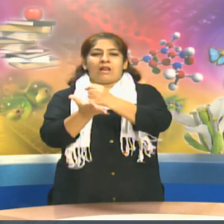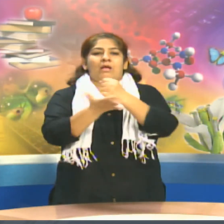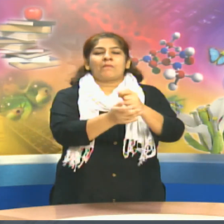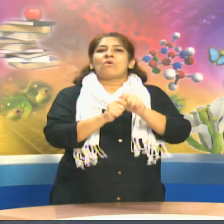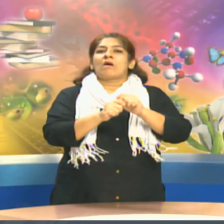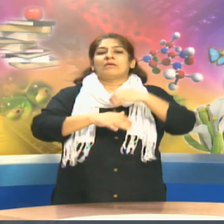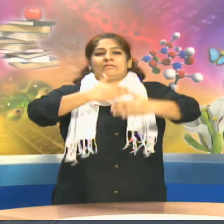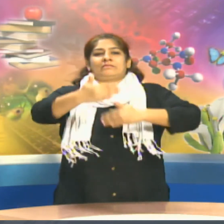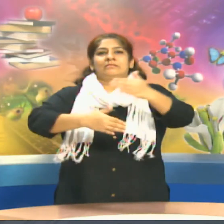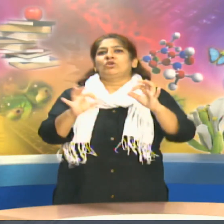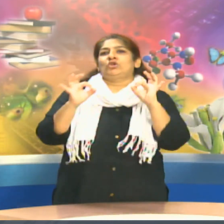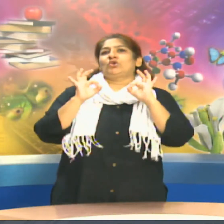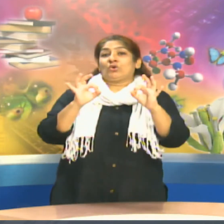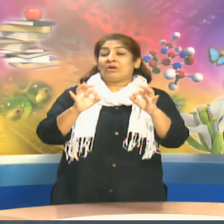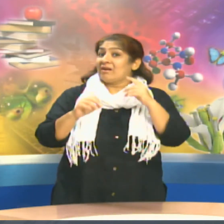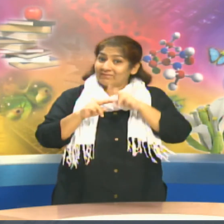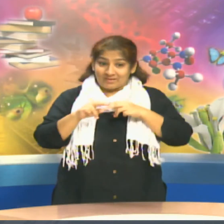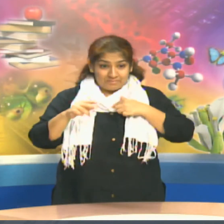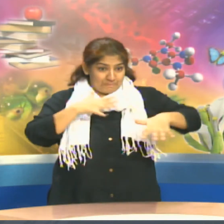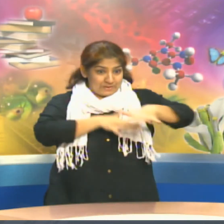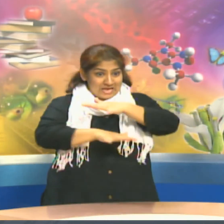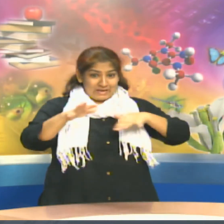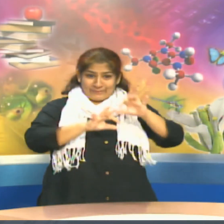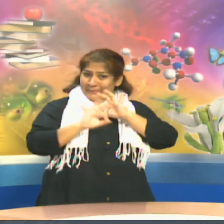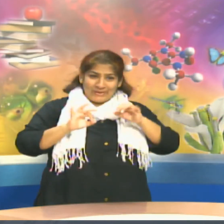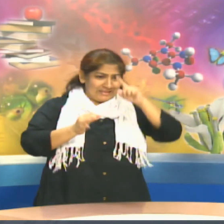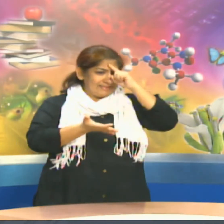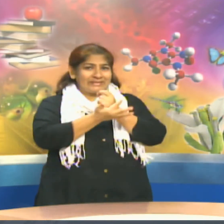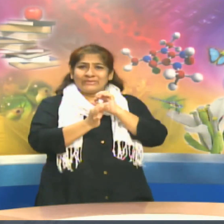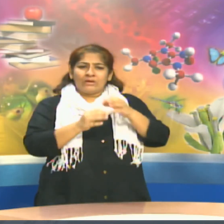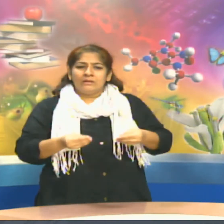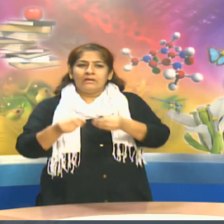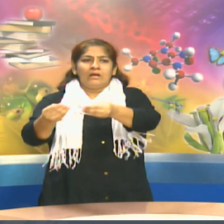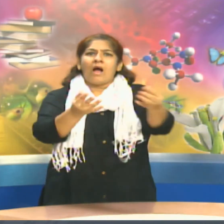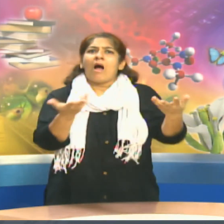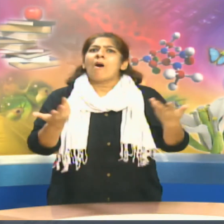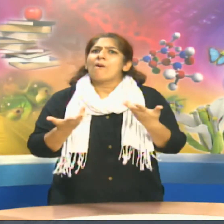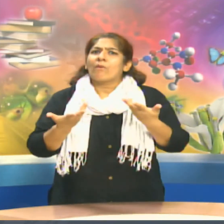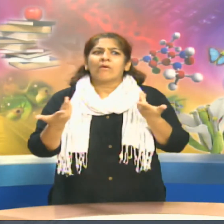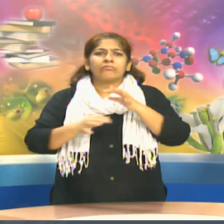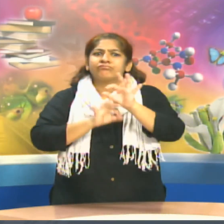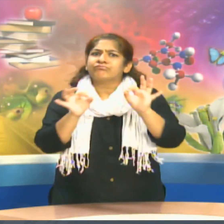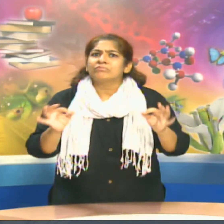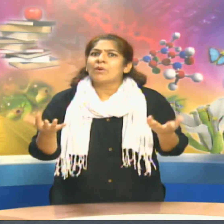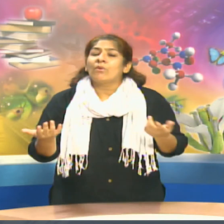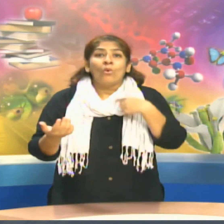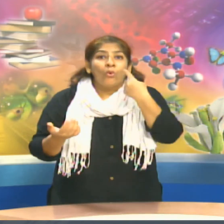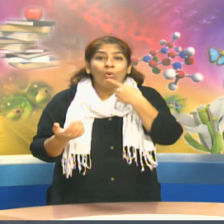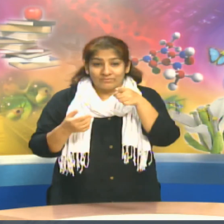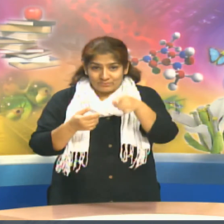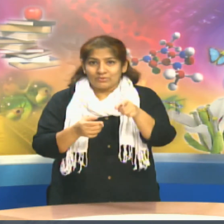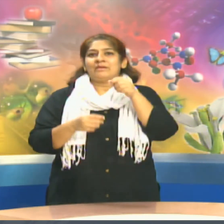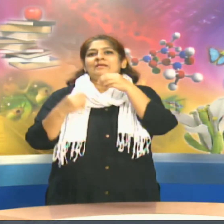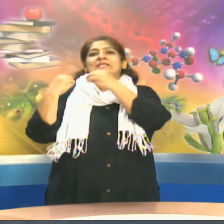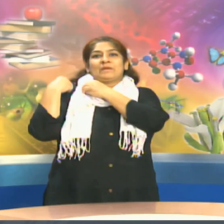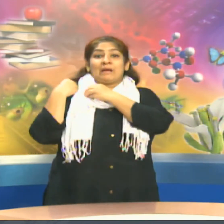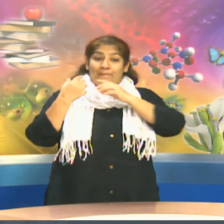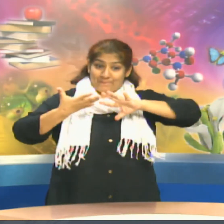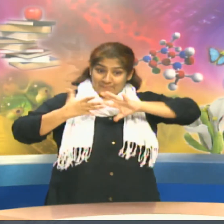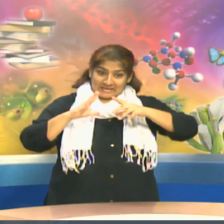are planning ahead beforehand, then it facilitates us in decision making. So,